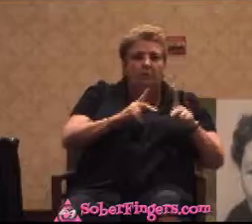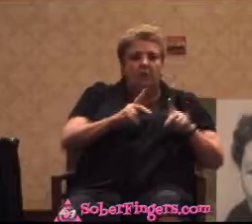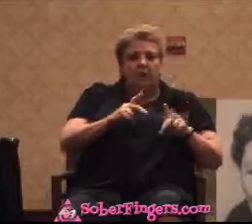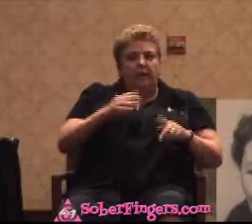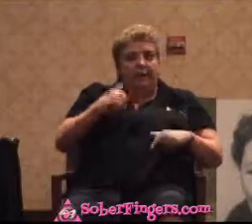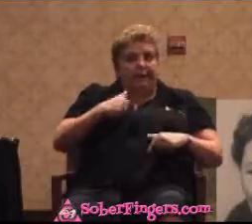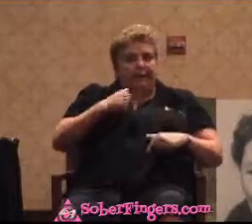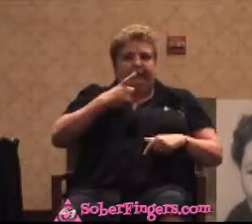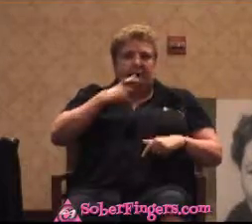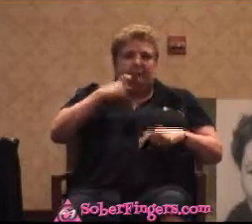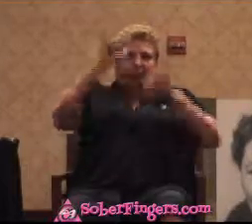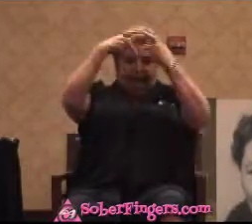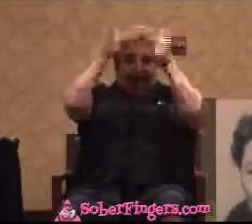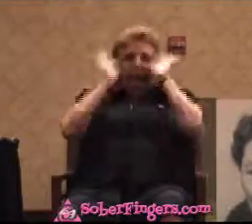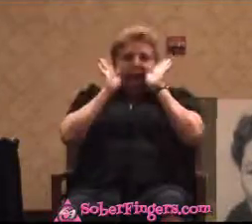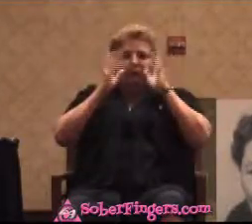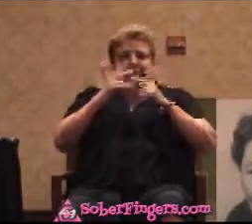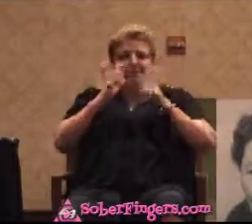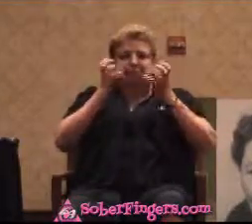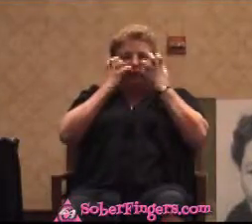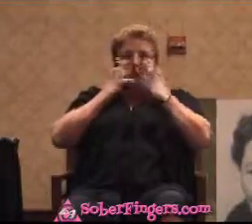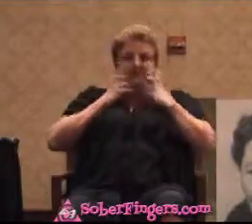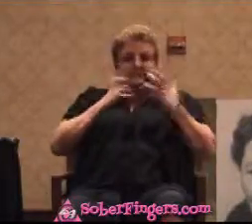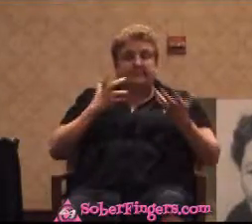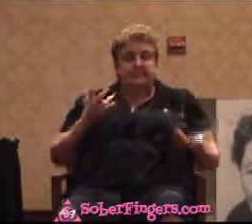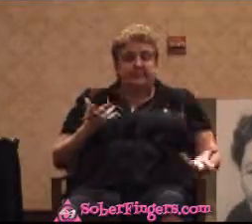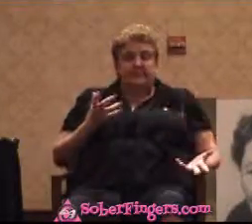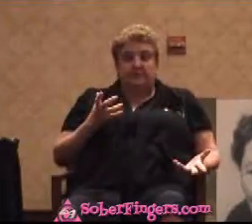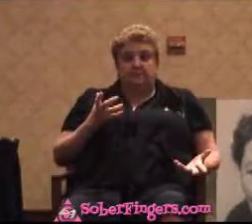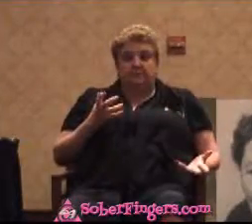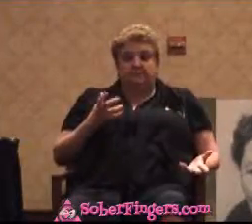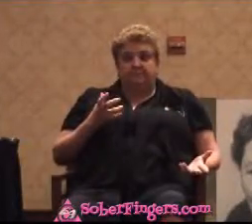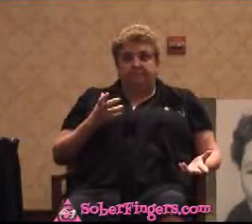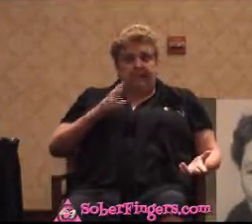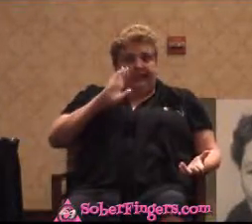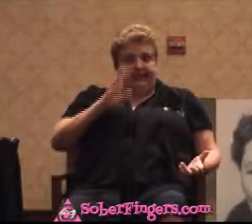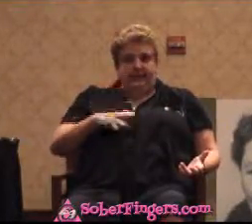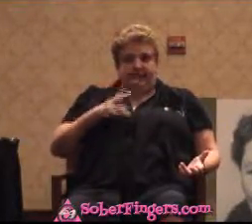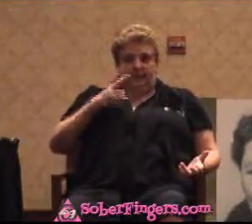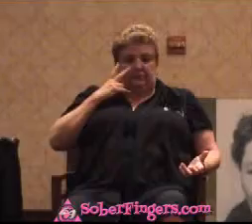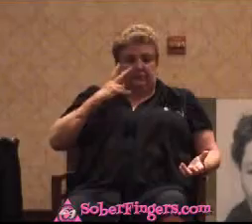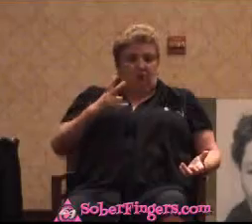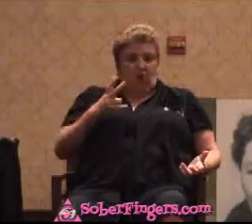was going to Catholic school. And, I hadn't seen a person with red hair and freckles until I got to Alcoholics Anonymous.